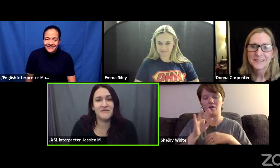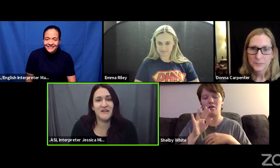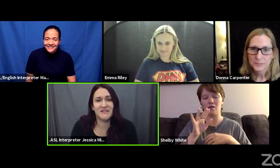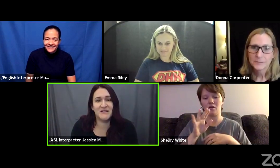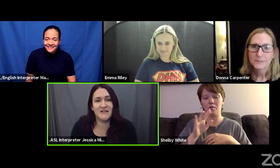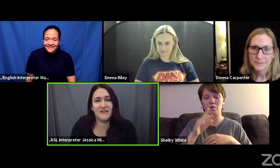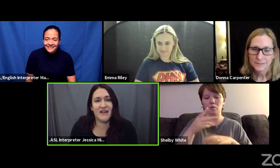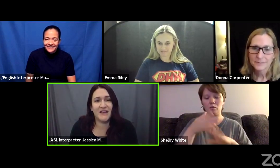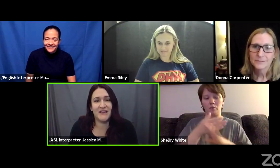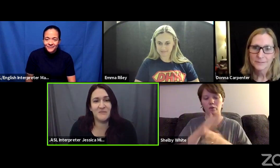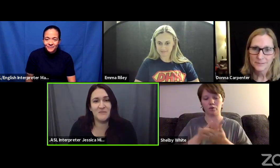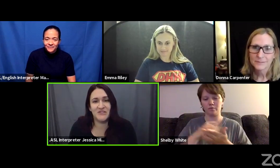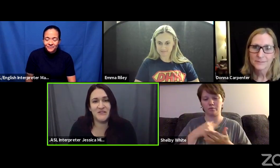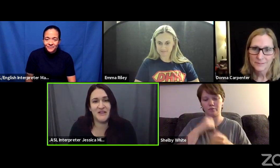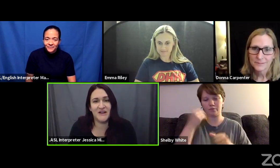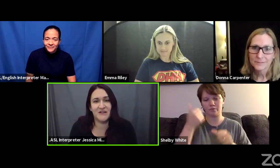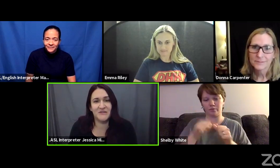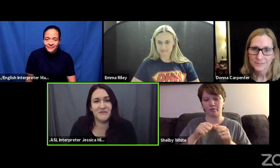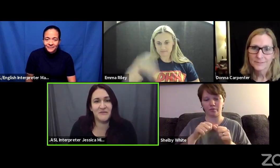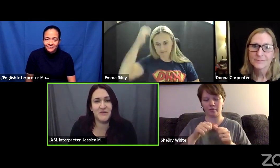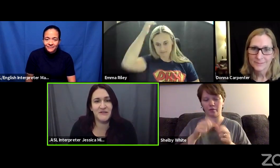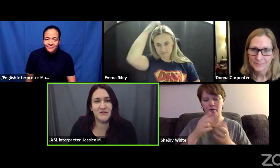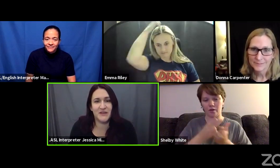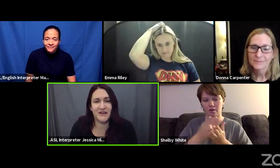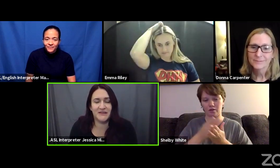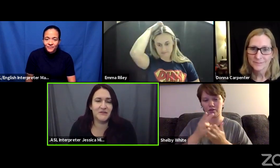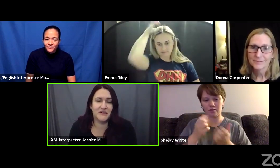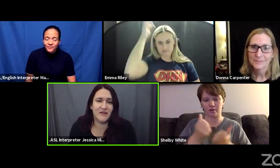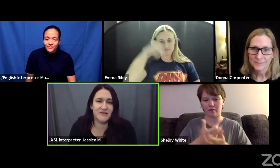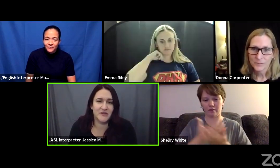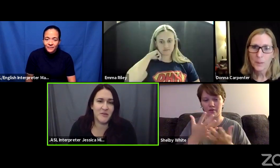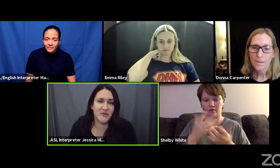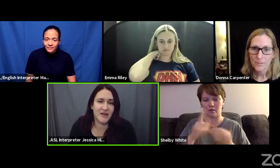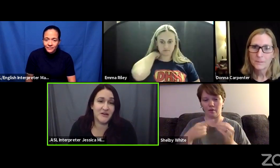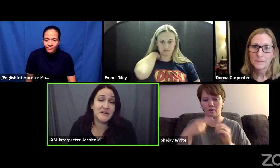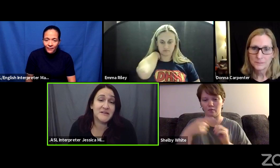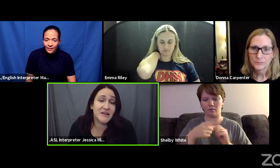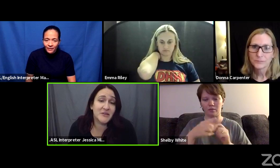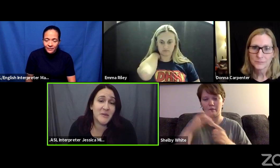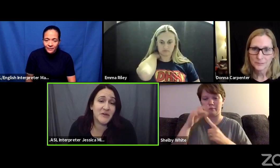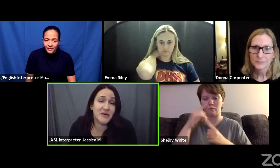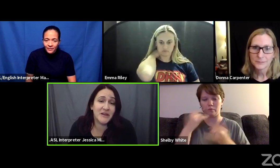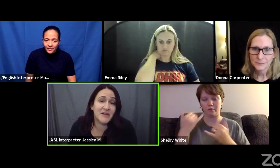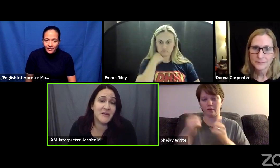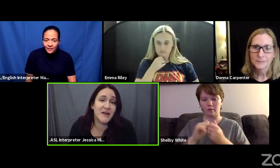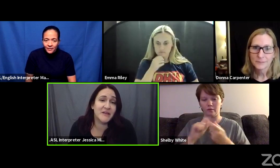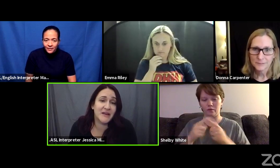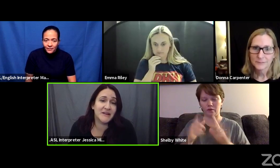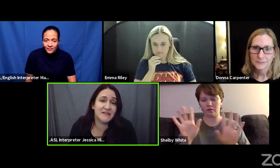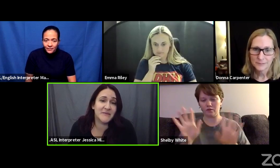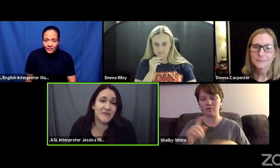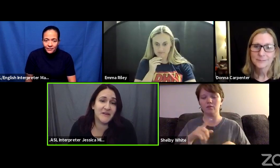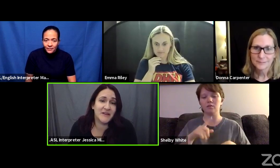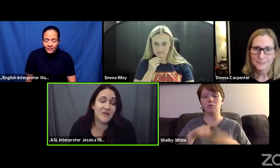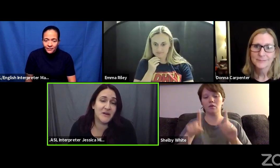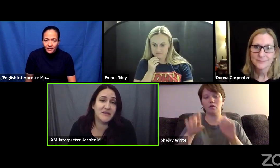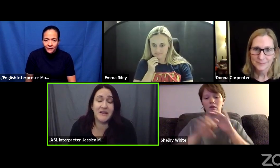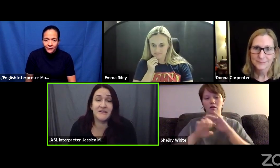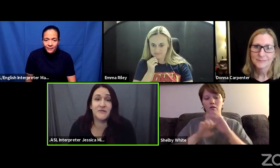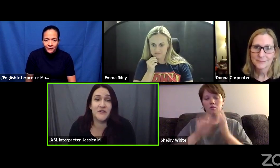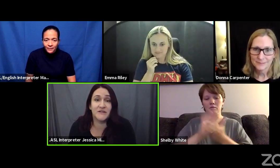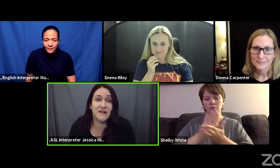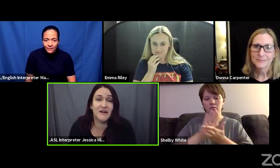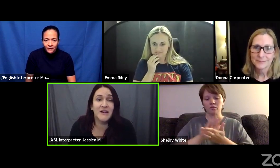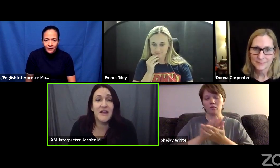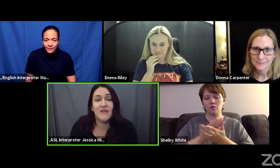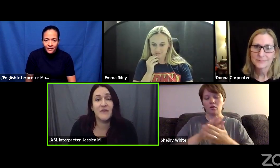Oh, I did forget to add and mention there for preschool. Yeah, I don't obviously remember that. Honestly, I don't remember anything about that except for the fact that I went and I